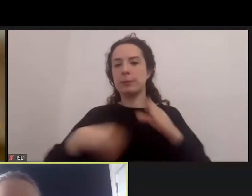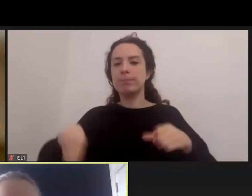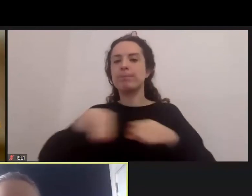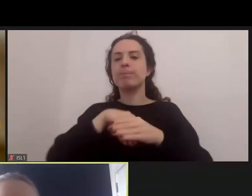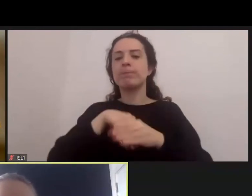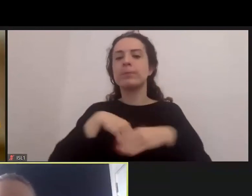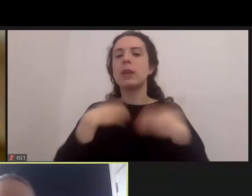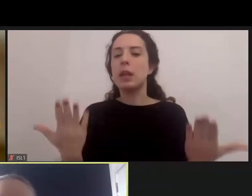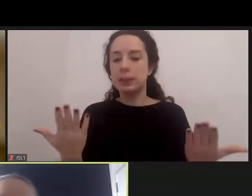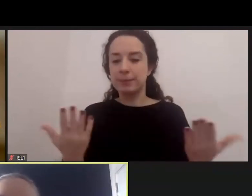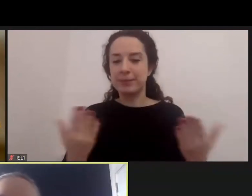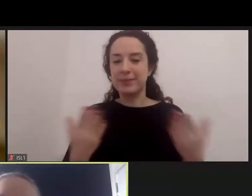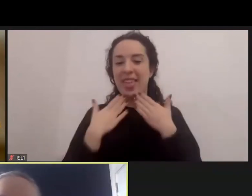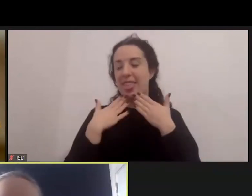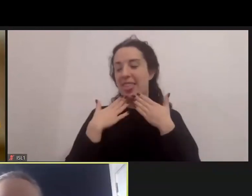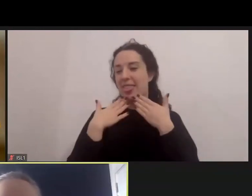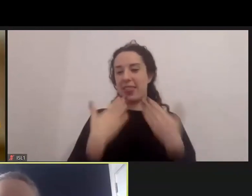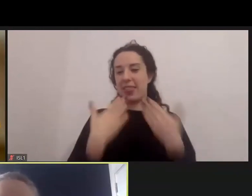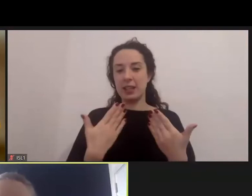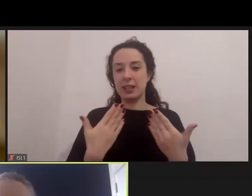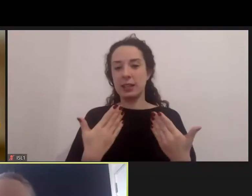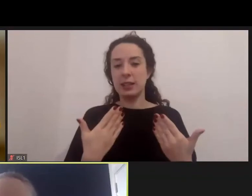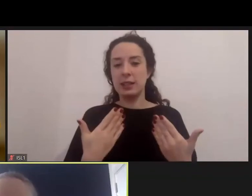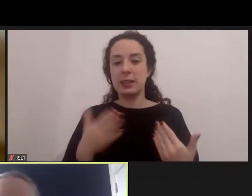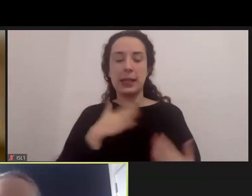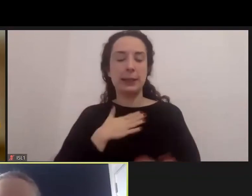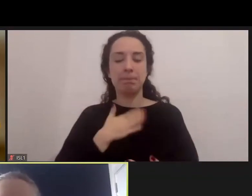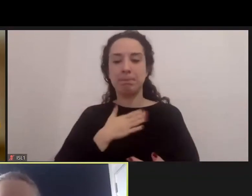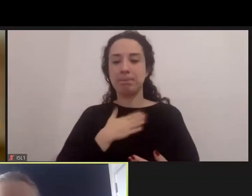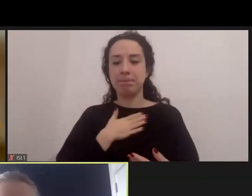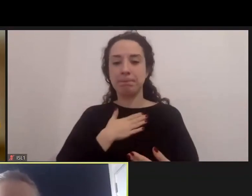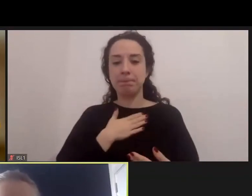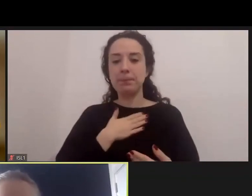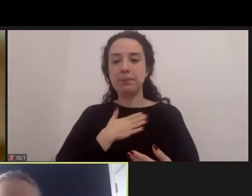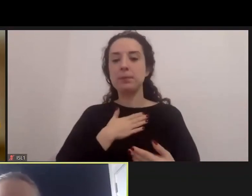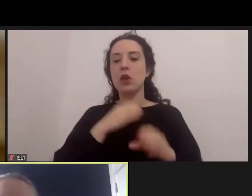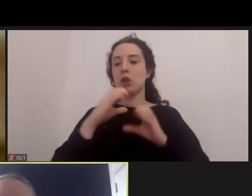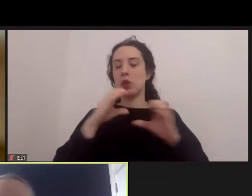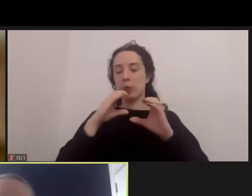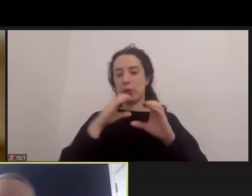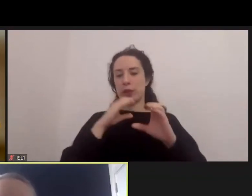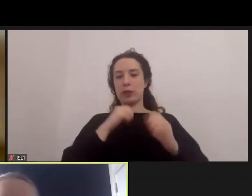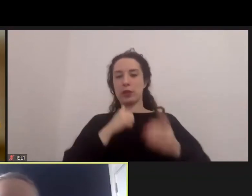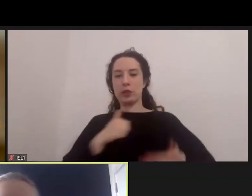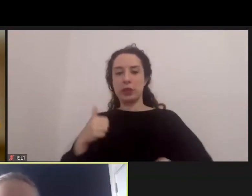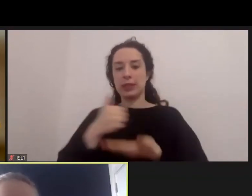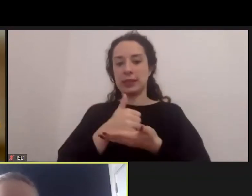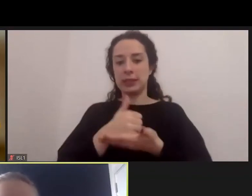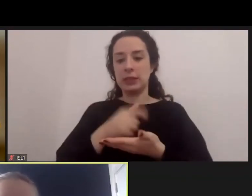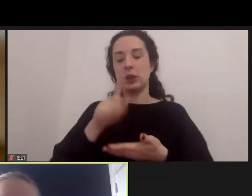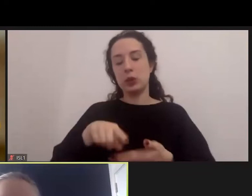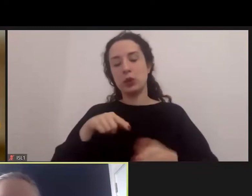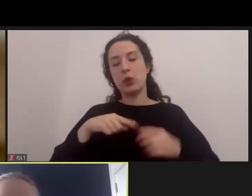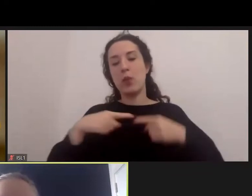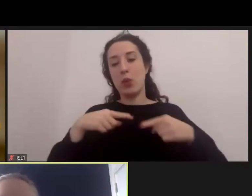Thank you so much. And yeah, I'm a policy and communication assistant at Social Economy Europe. So I